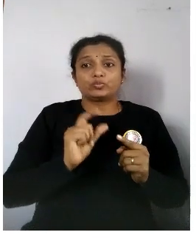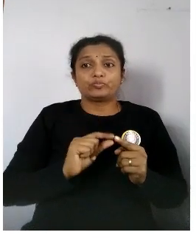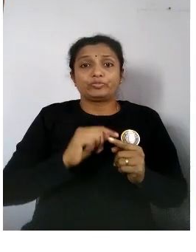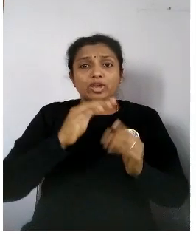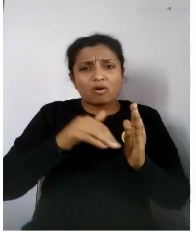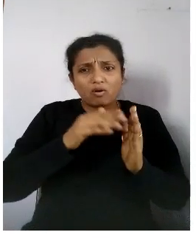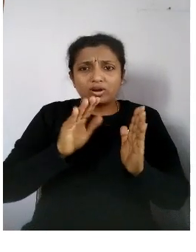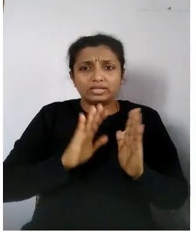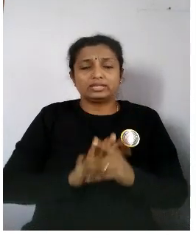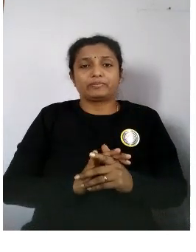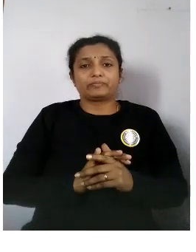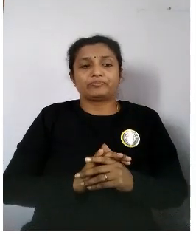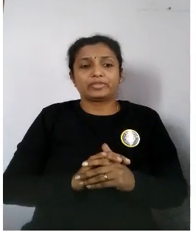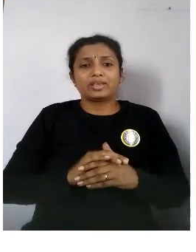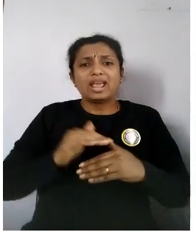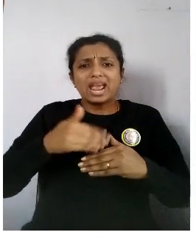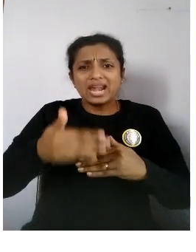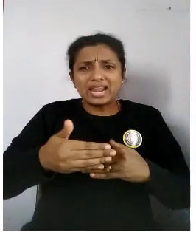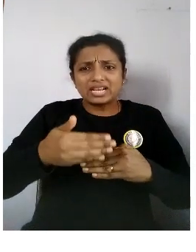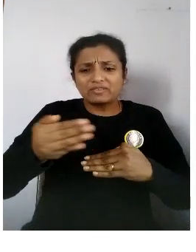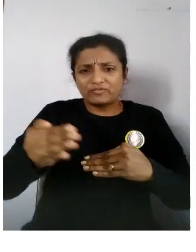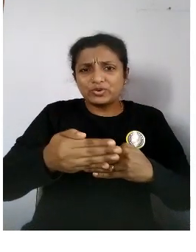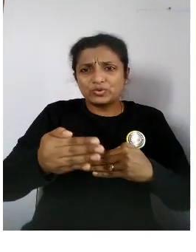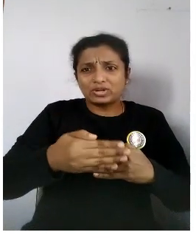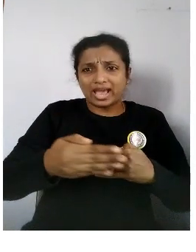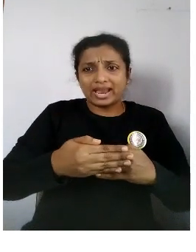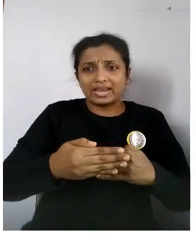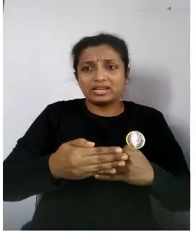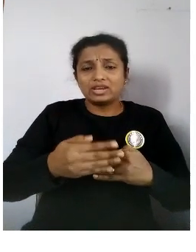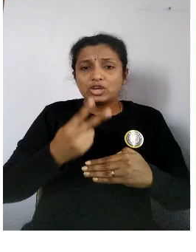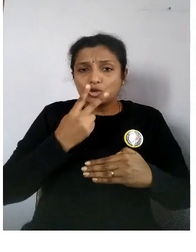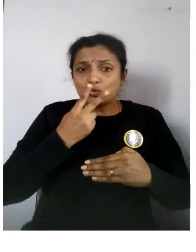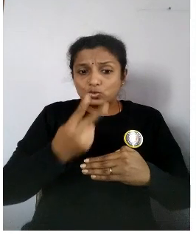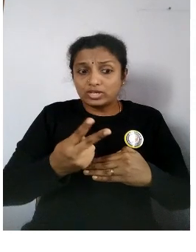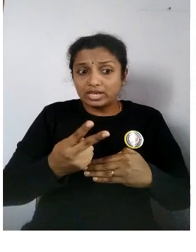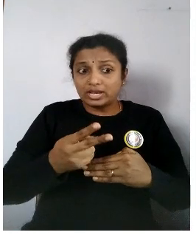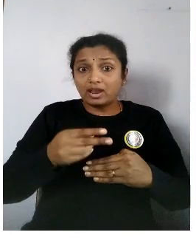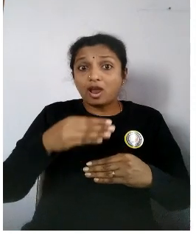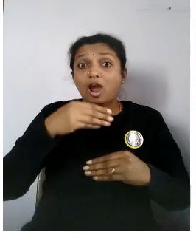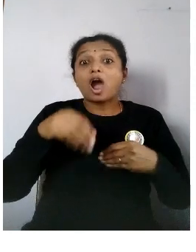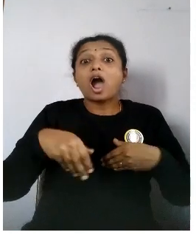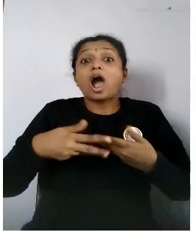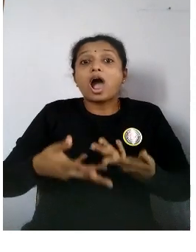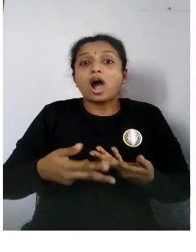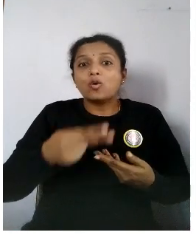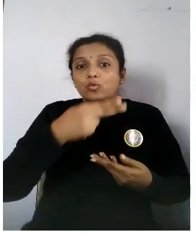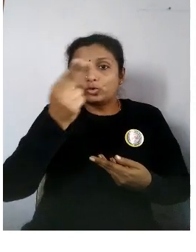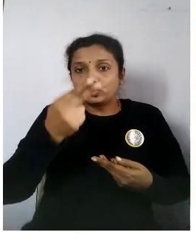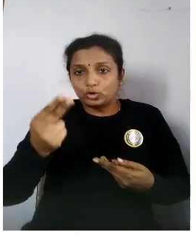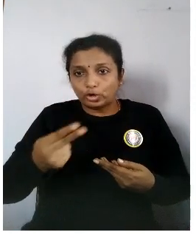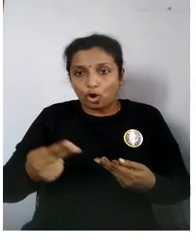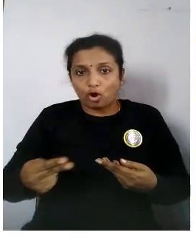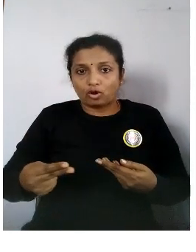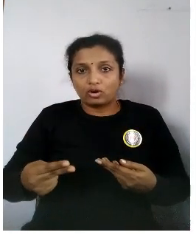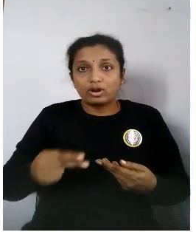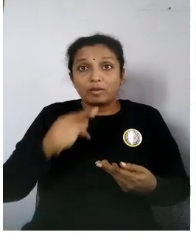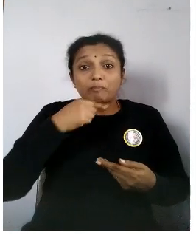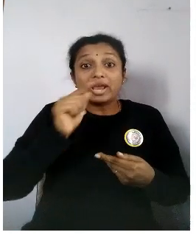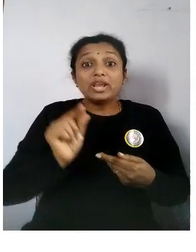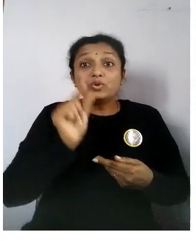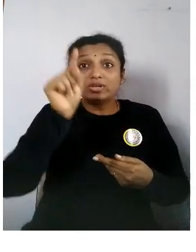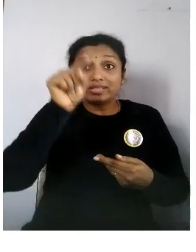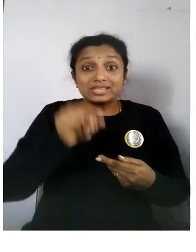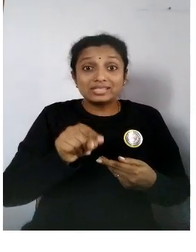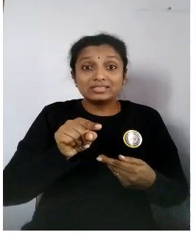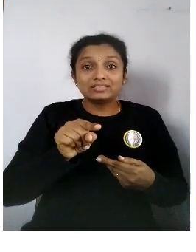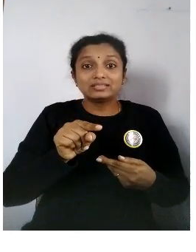CPU, all is there. Next few slides, you see how to draw